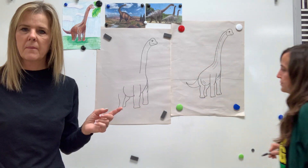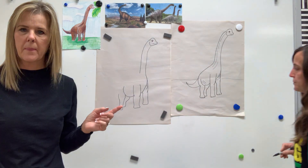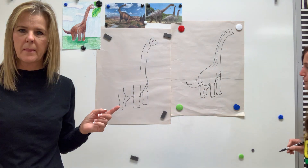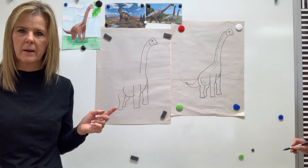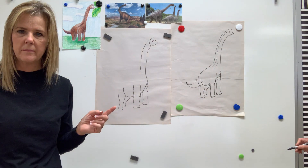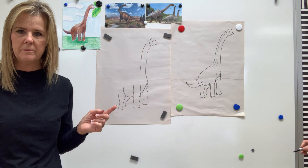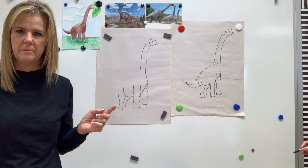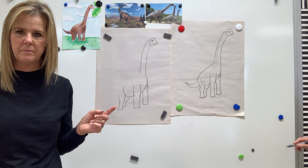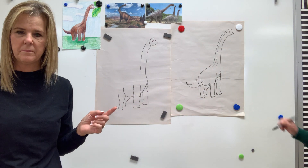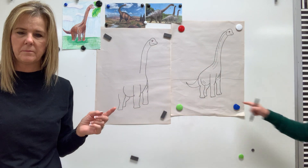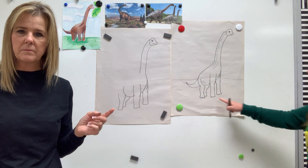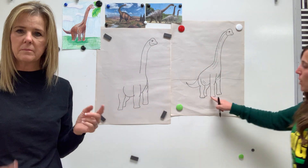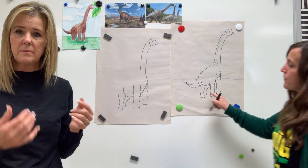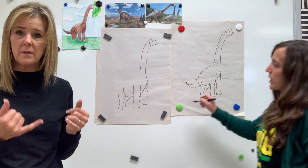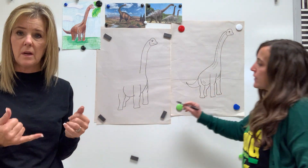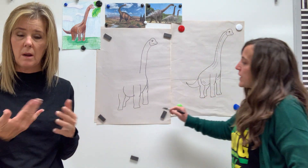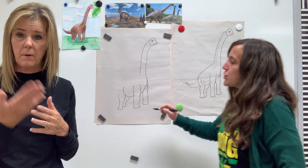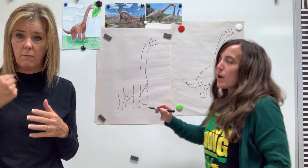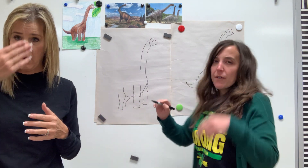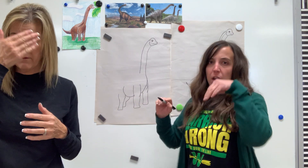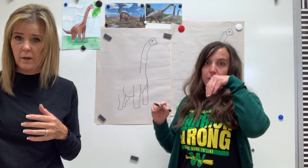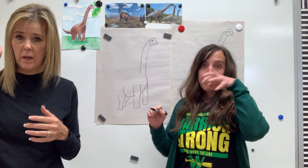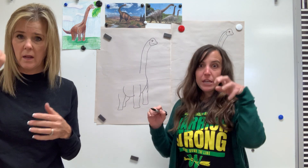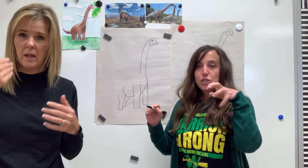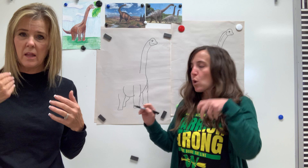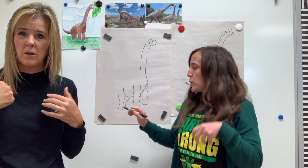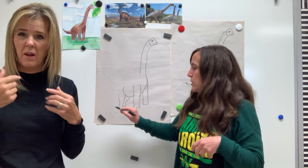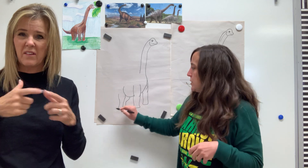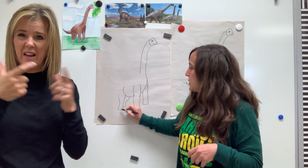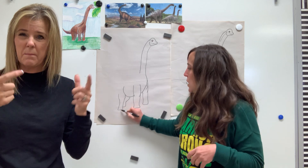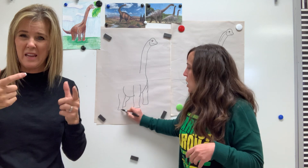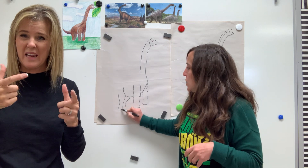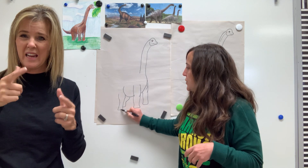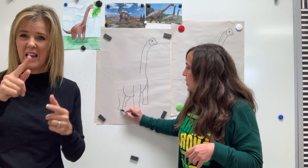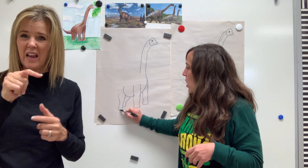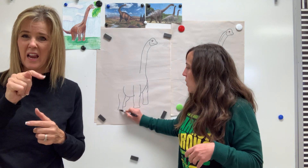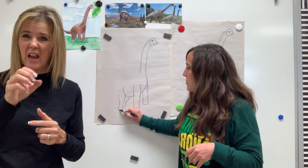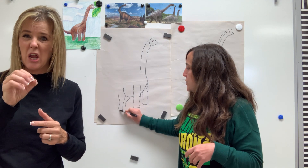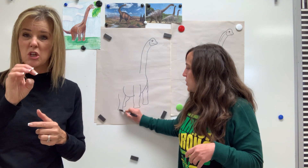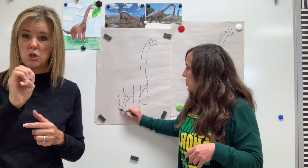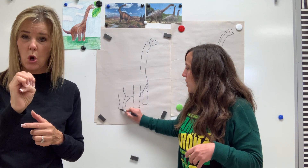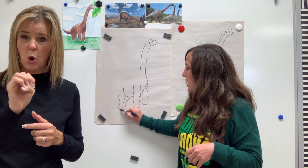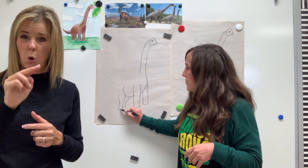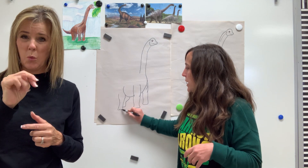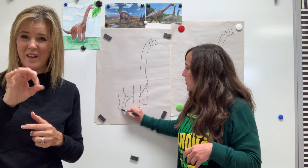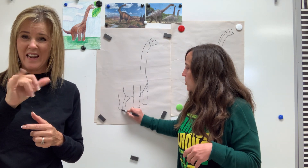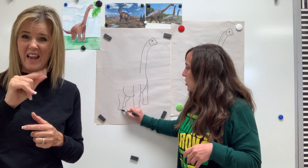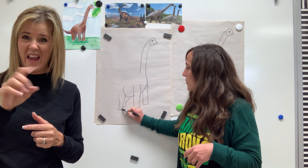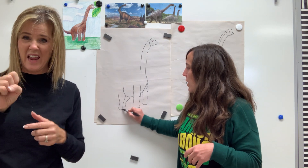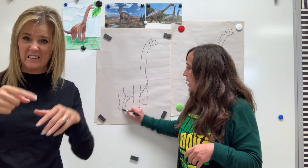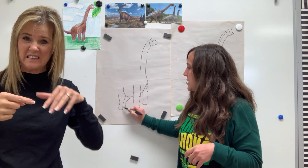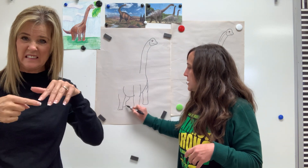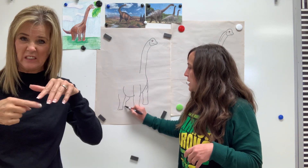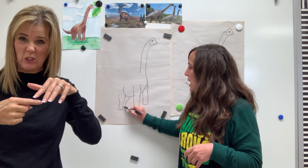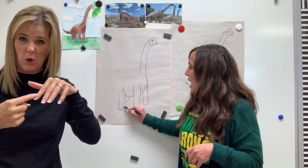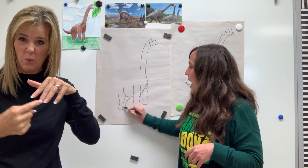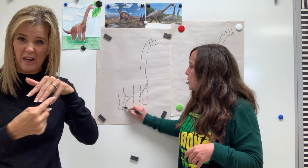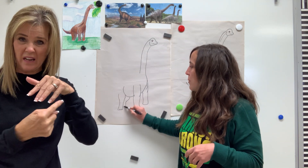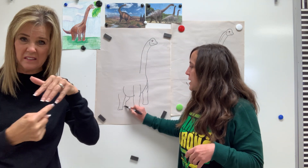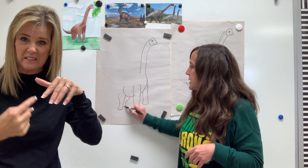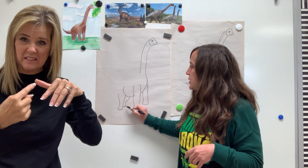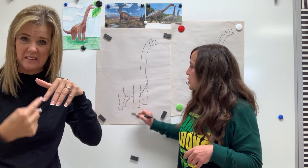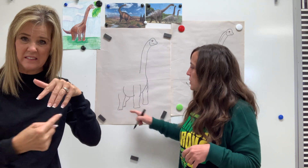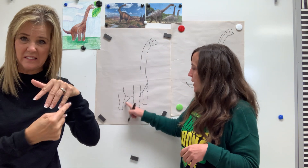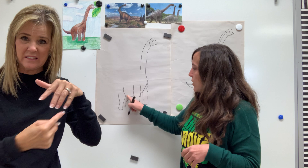touch. Now, before I forget, they do have kind of big toenails. So I'm just gonna go ahead and make little curve lines.